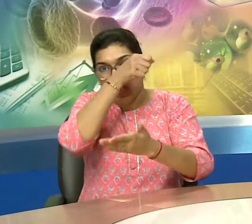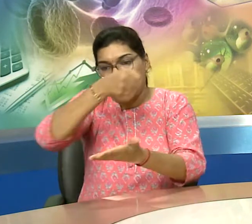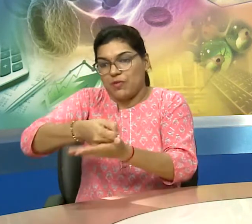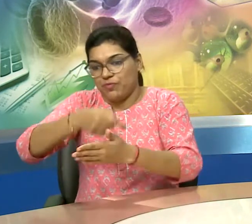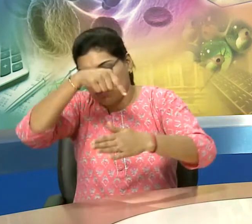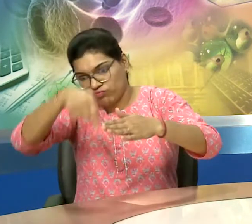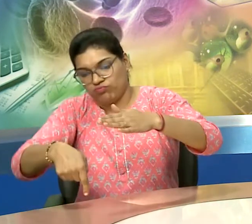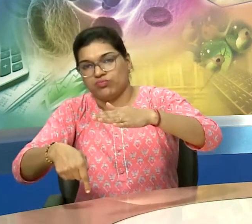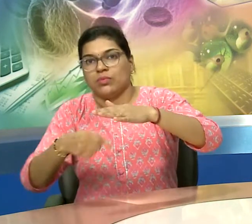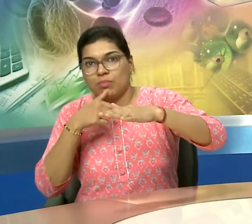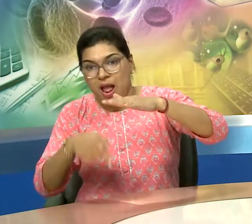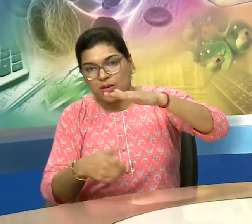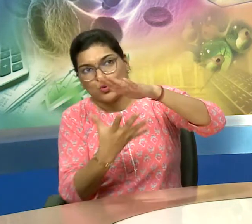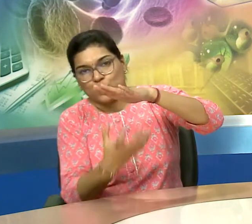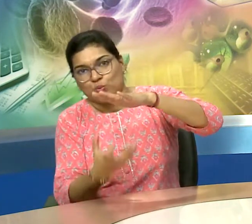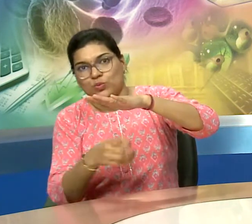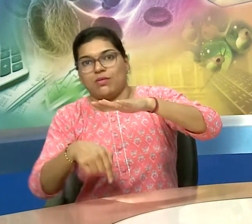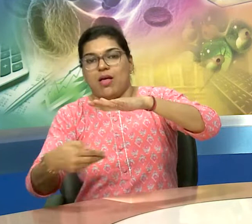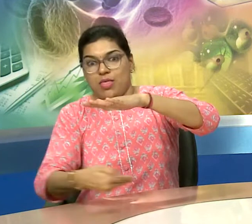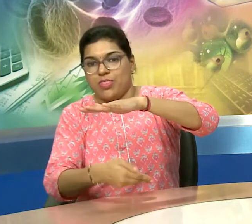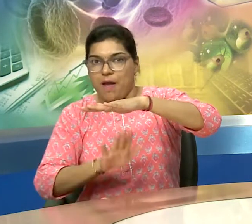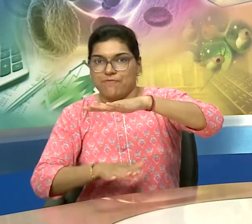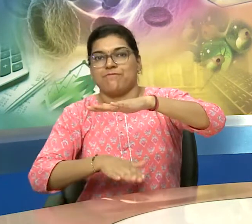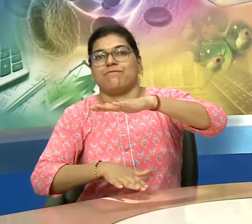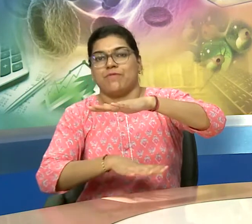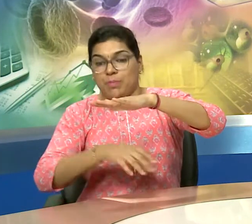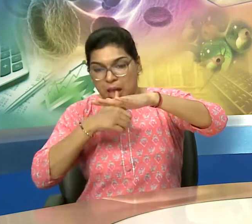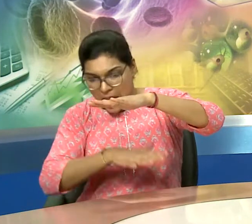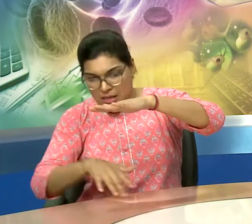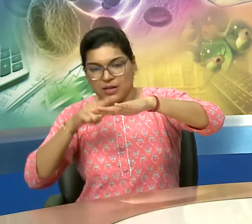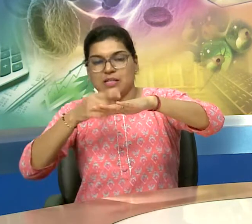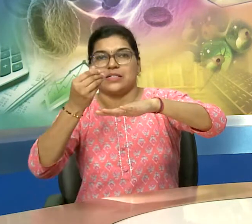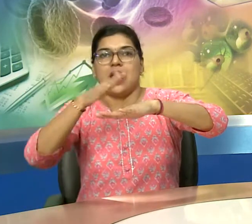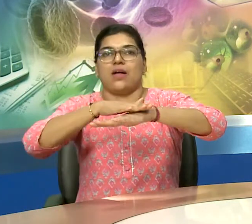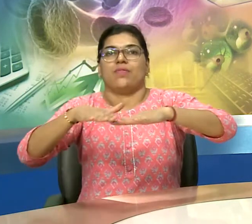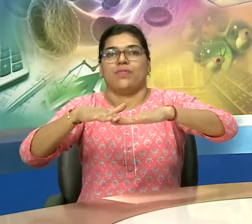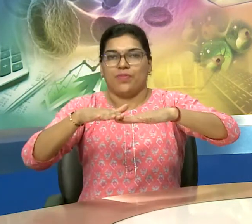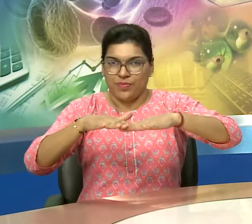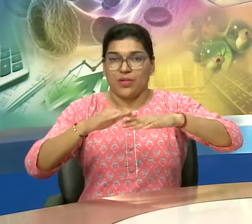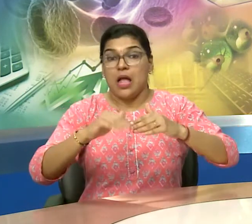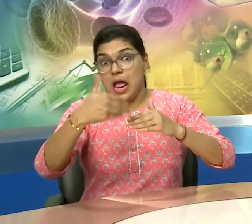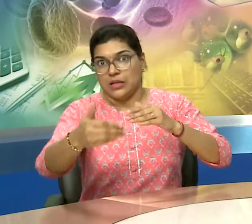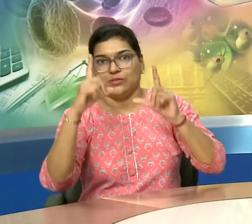top portion of the ground, it seeps into the ground and reaches the ground level. I will show you the